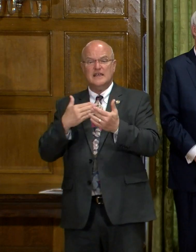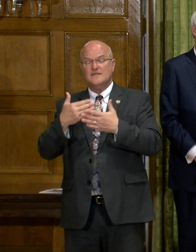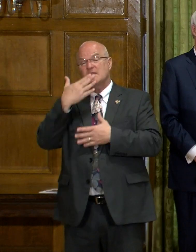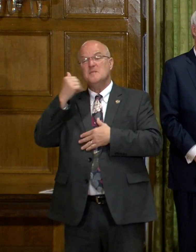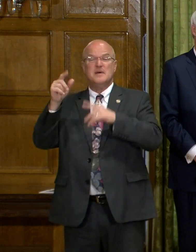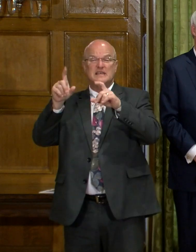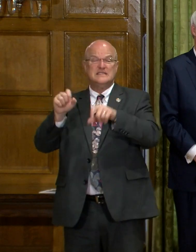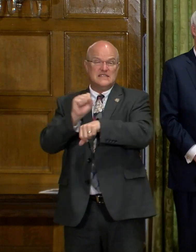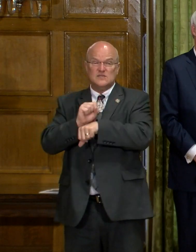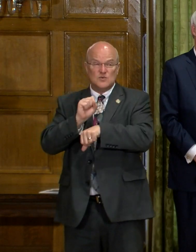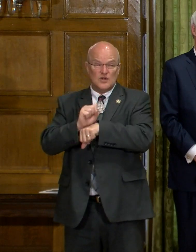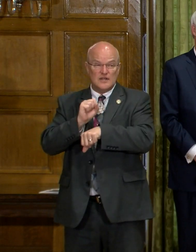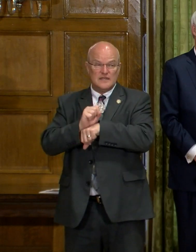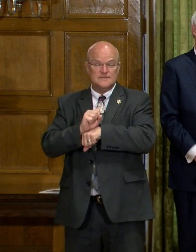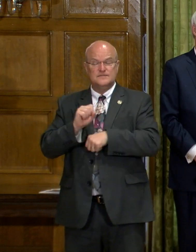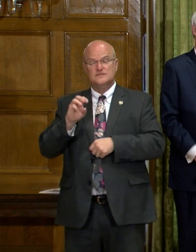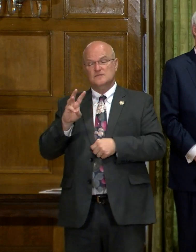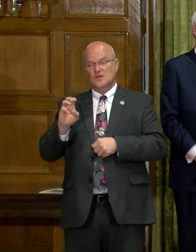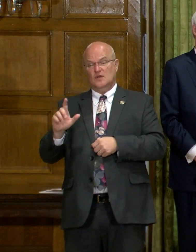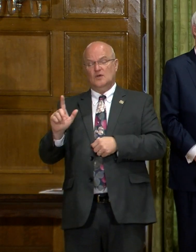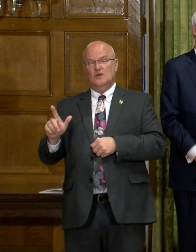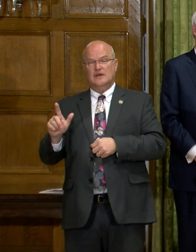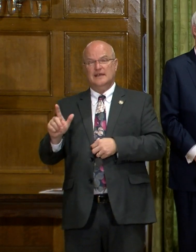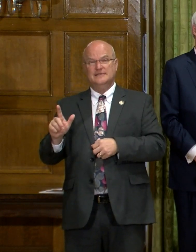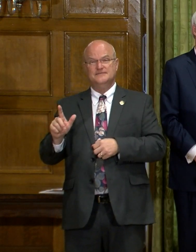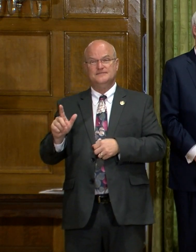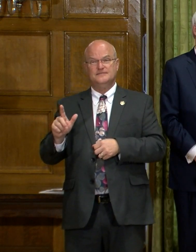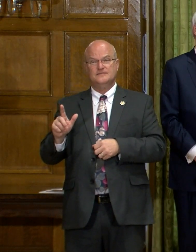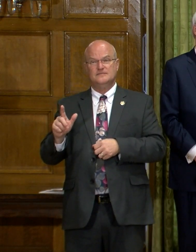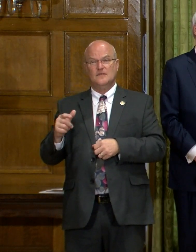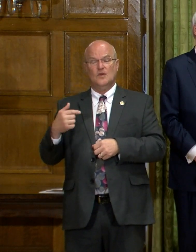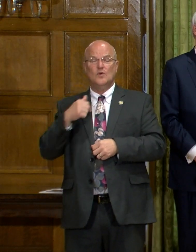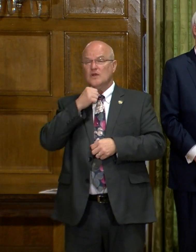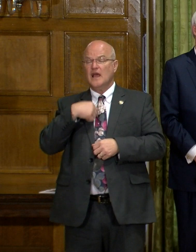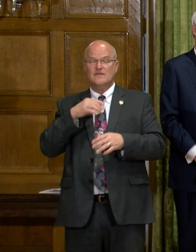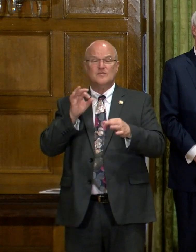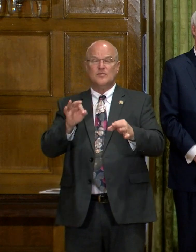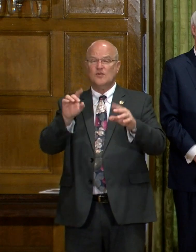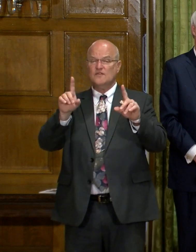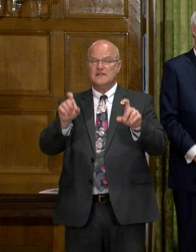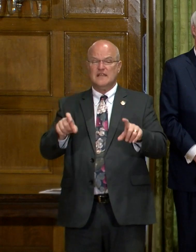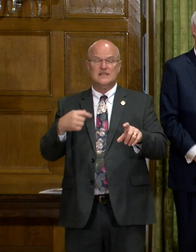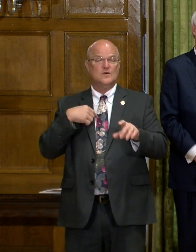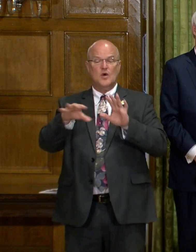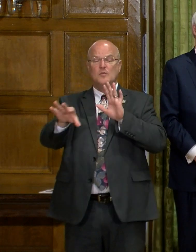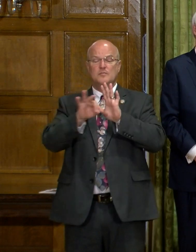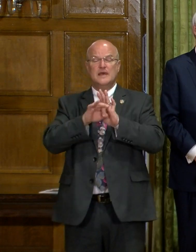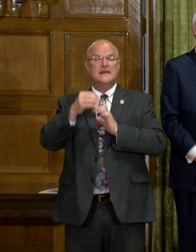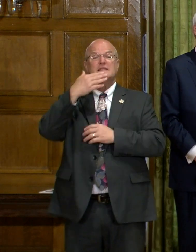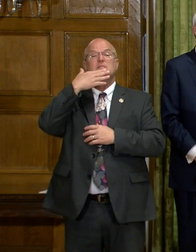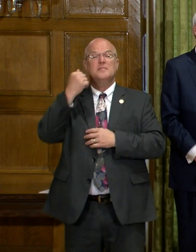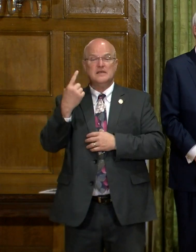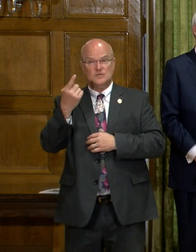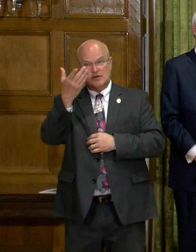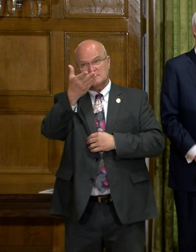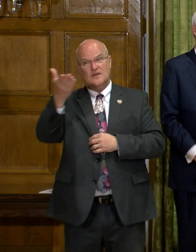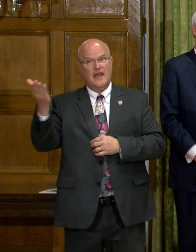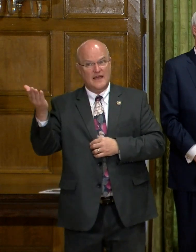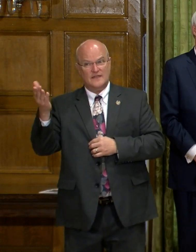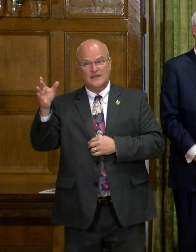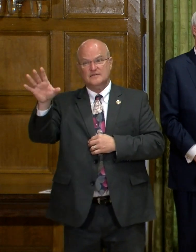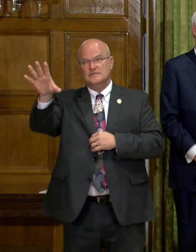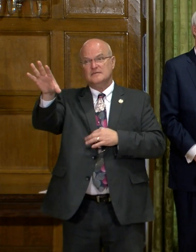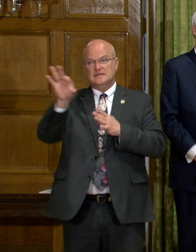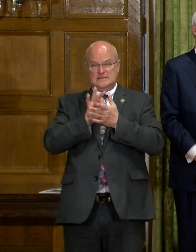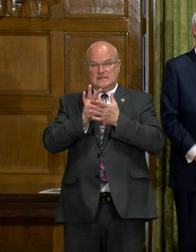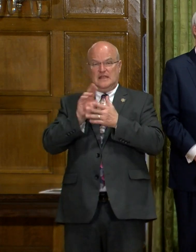best tests work. Well, we're not going to have a perfect test. We'll pick the best of the ones that are out there, and